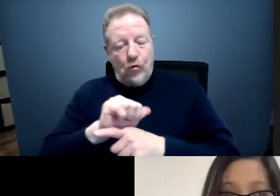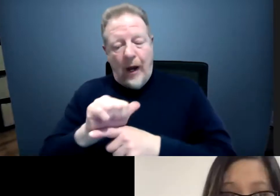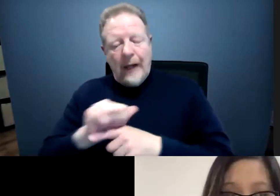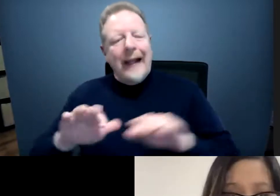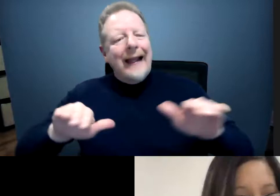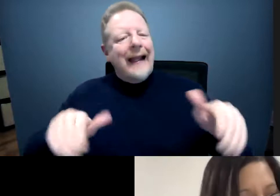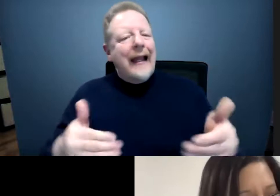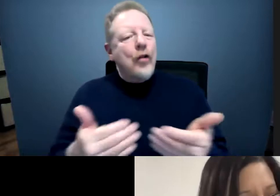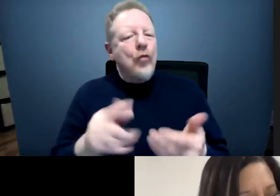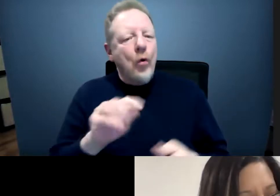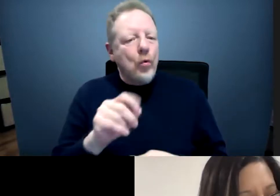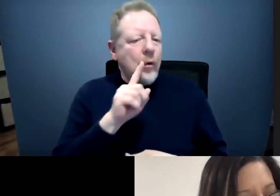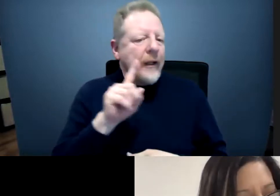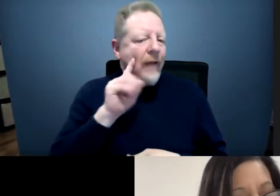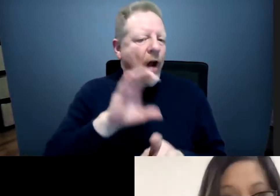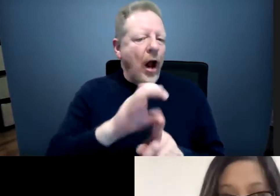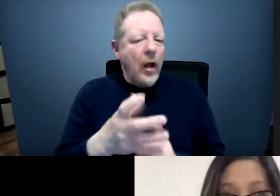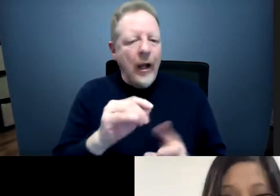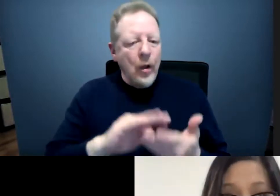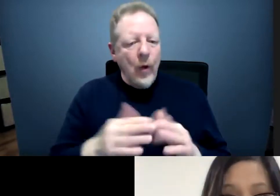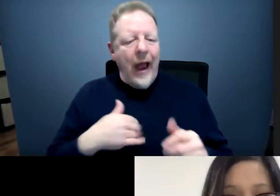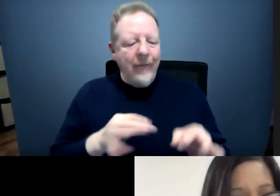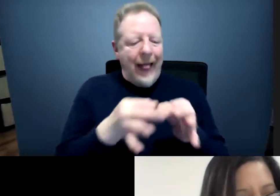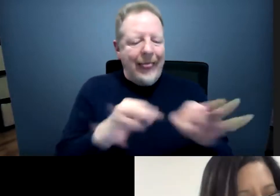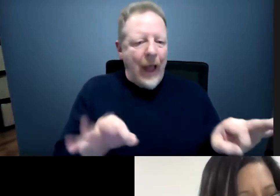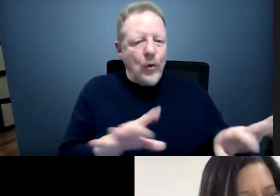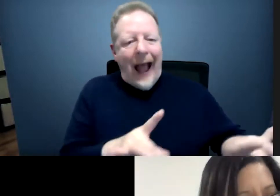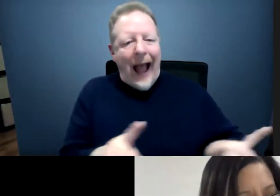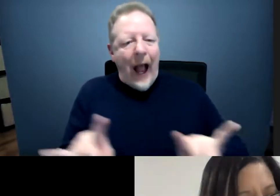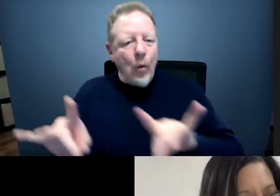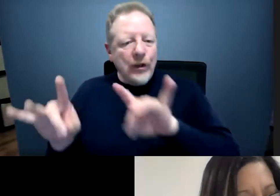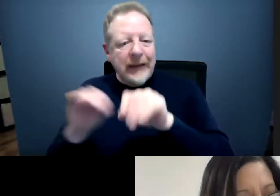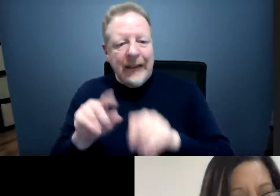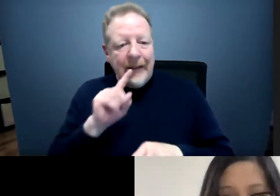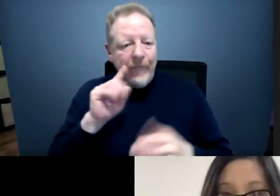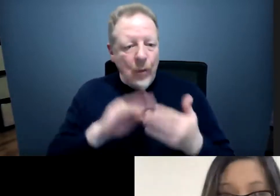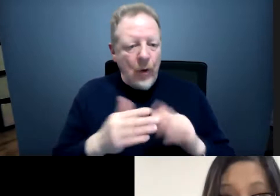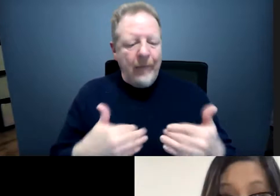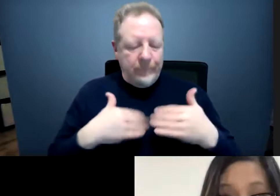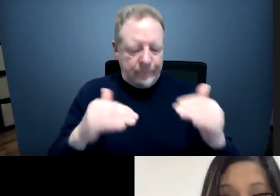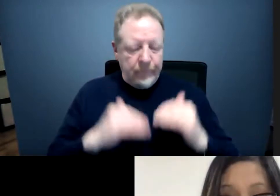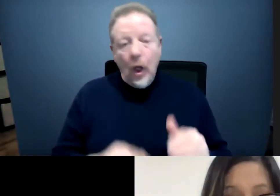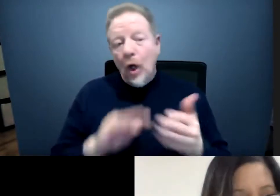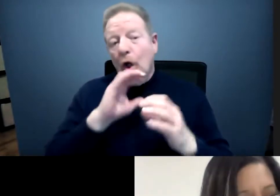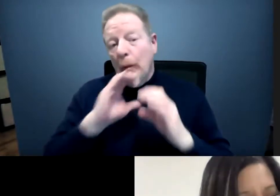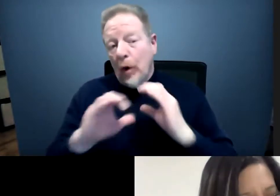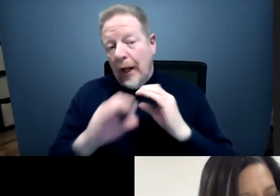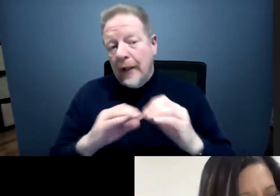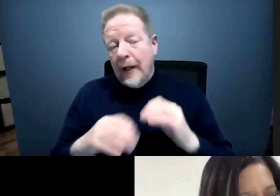and Community. We have language acquisition in the deaf community. We have communication access in healthcare settings. We